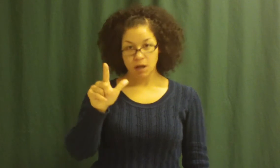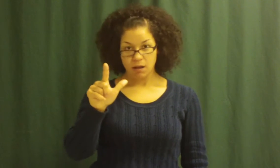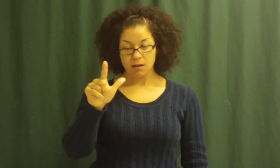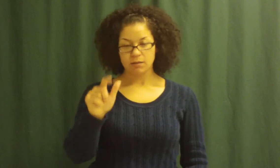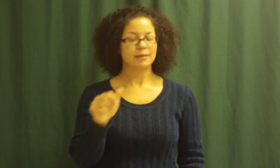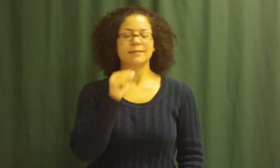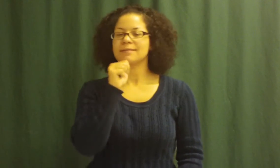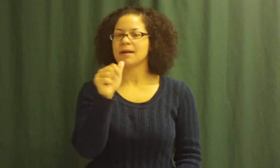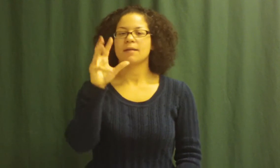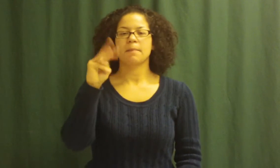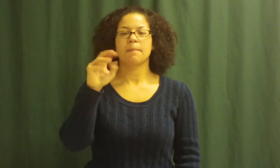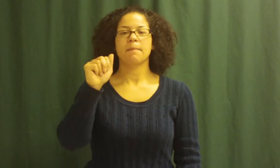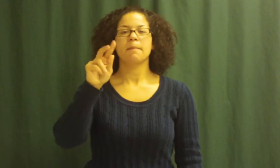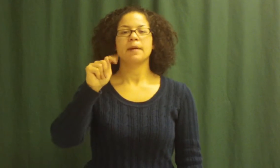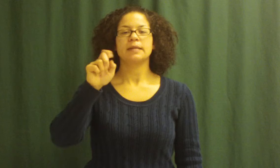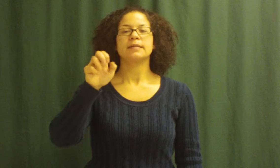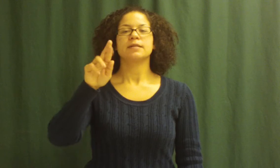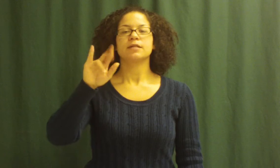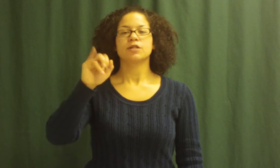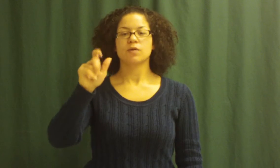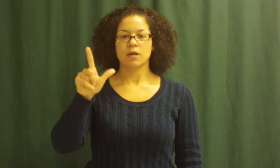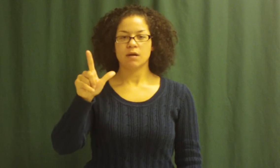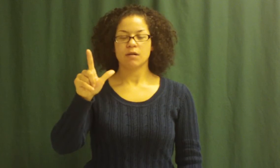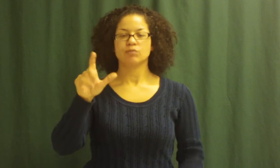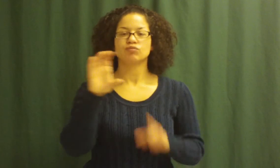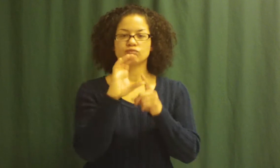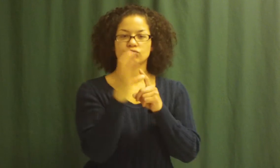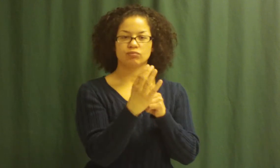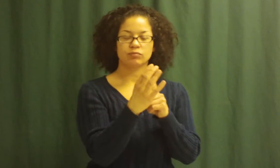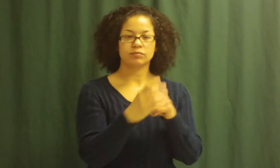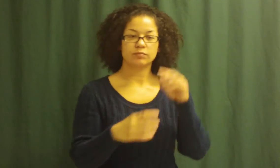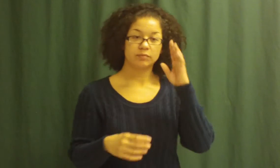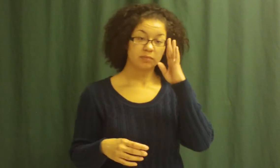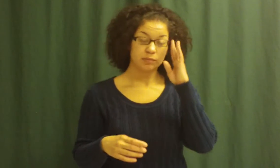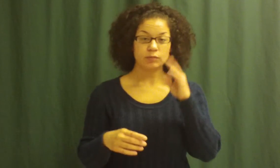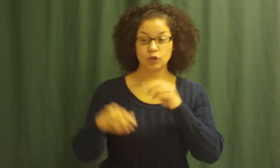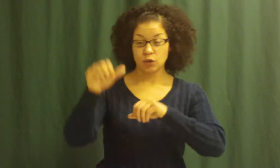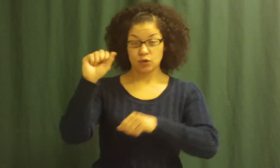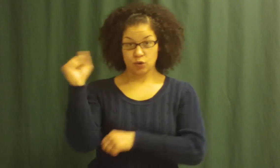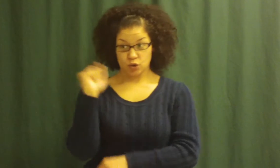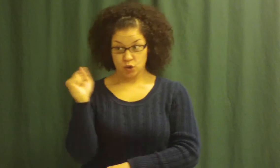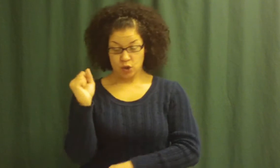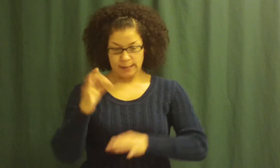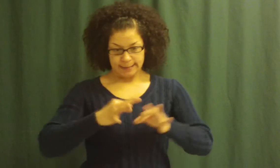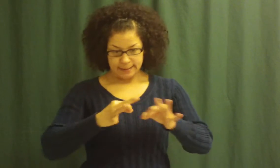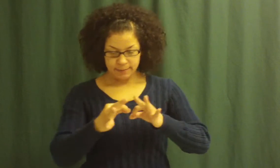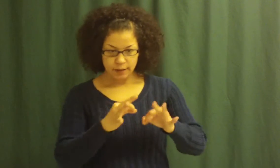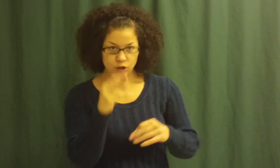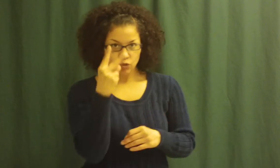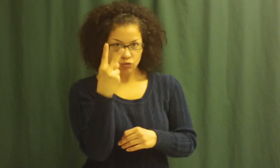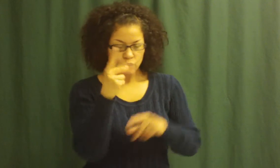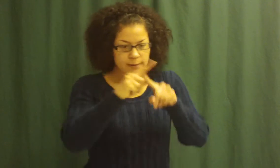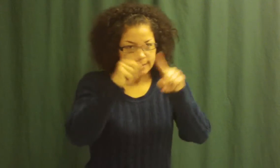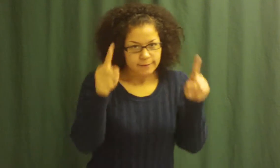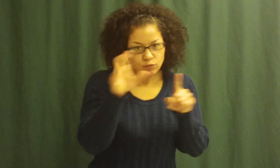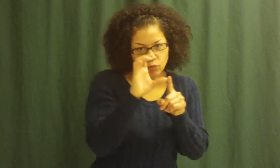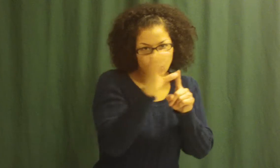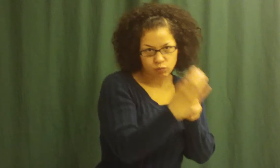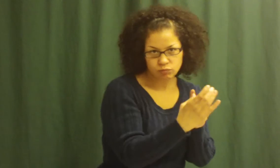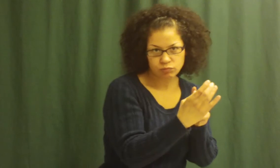Sociologists describe two interrelated aspects of human culture: the physical objects of the culture and the